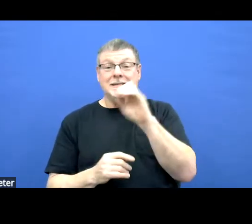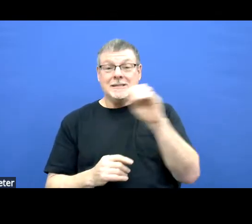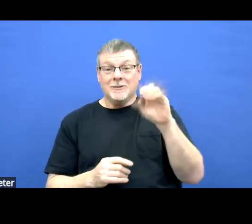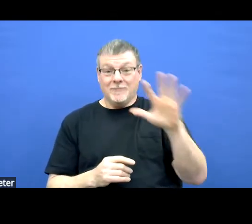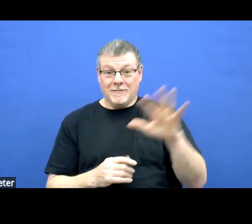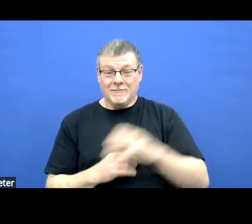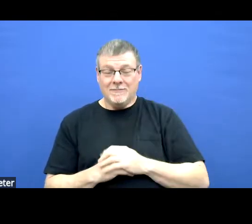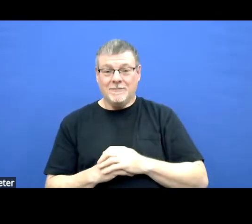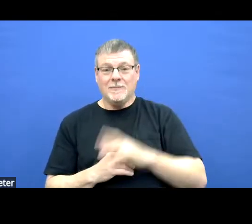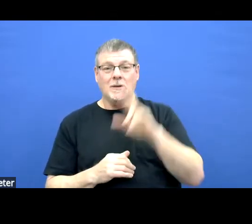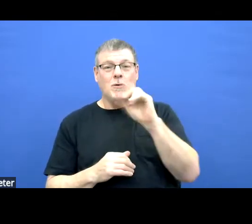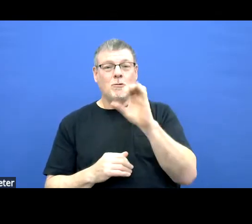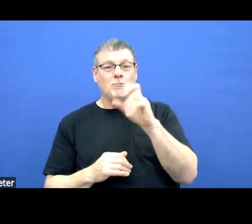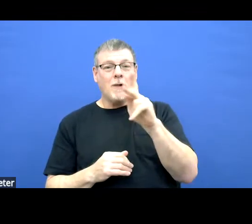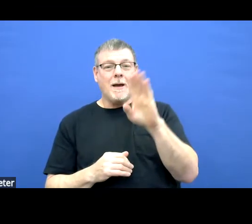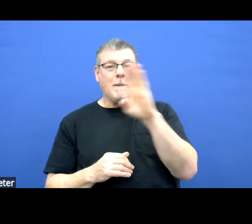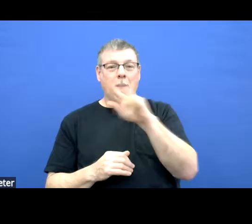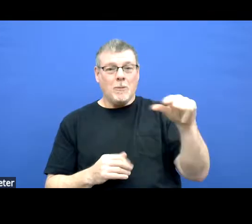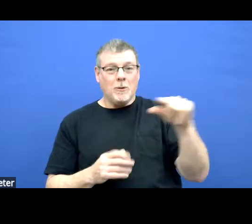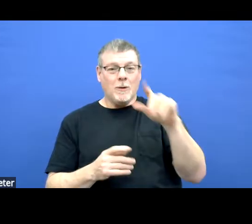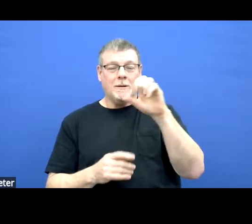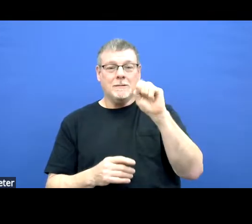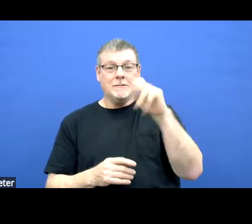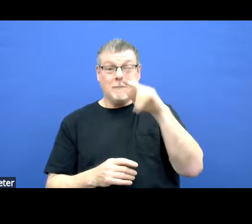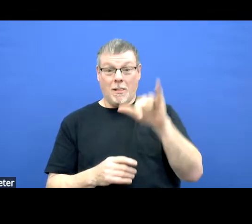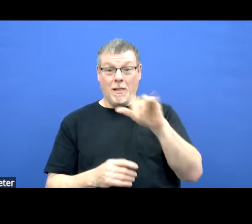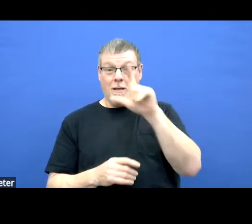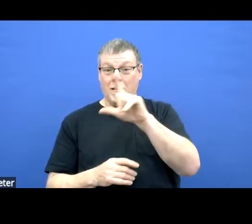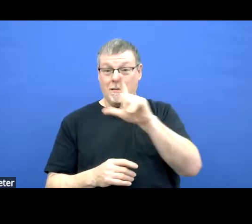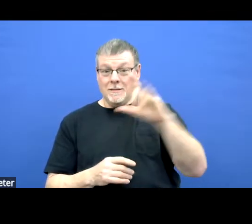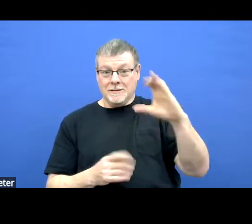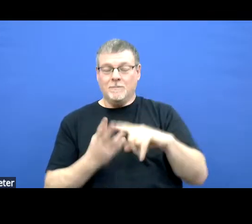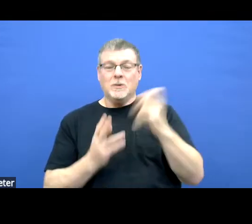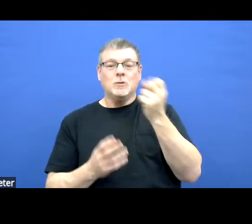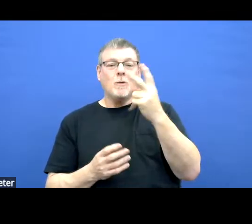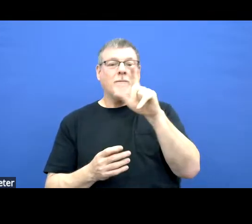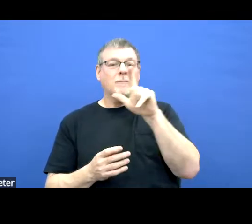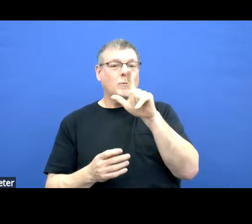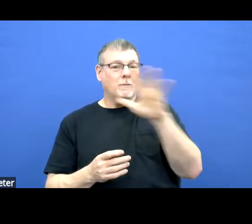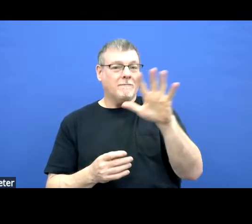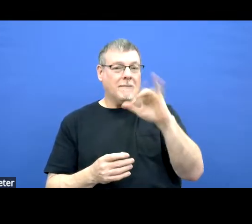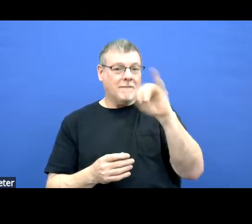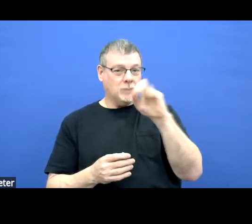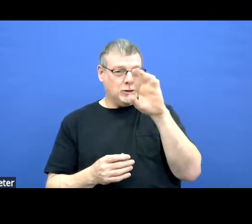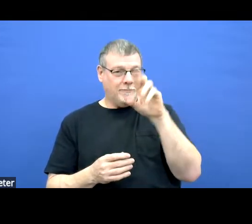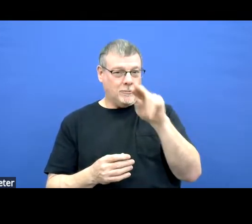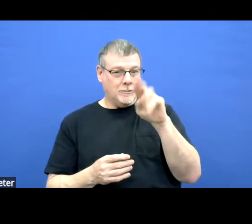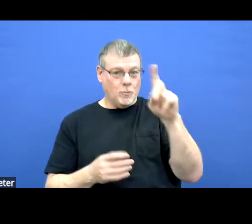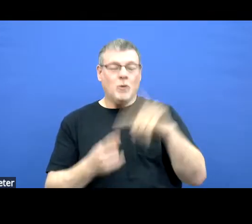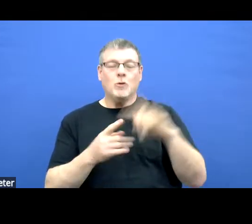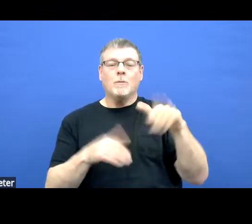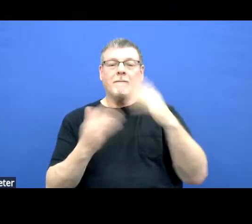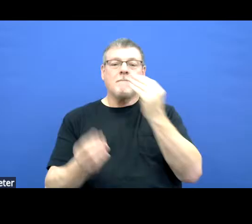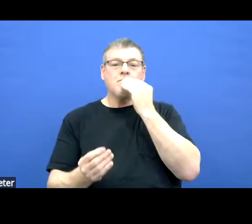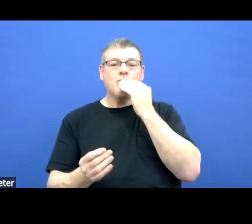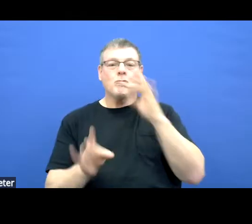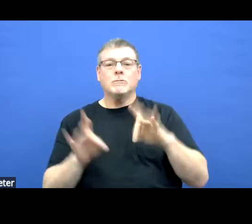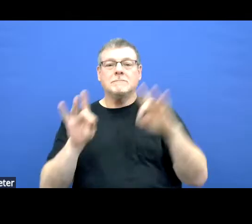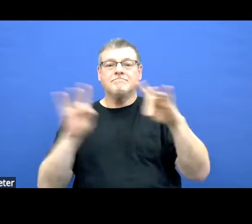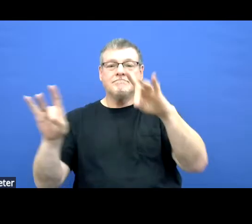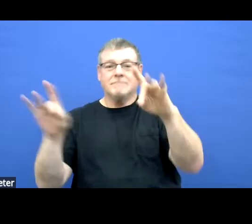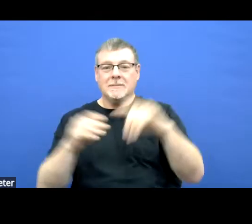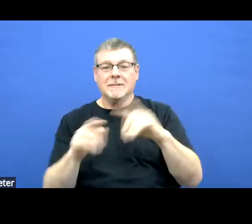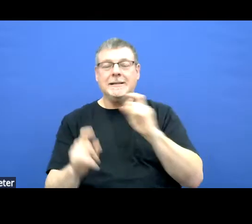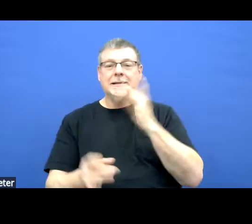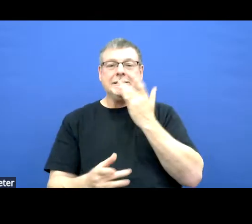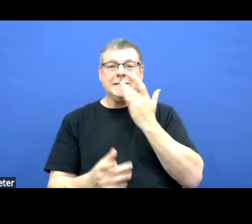2026-005, Rock Barbecue Supply LLC, 1225 Jefferson Road, to serve food samples at tasting events and to